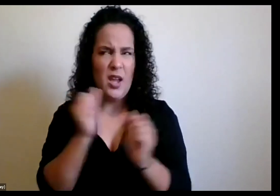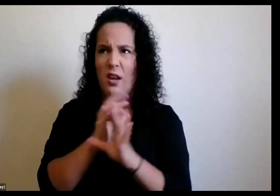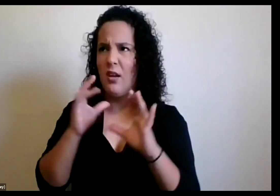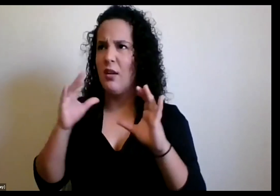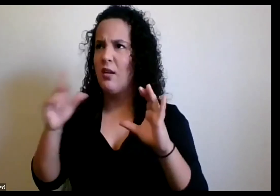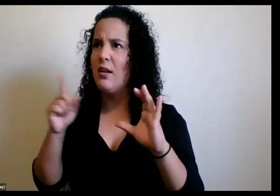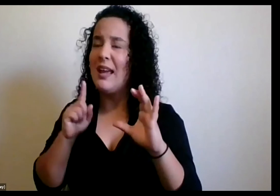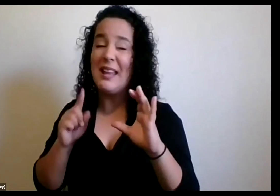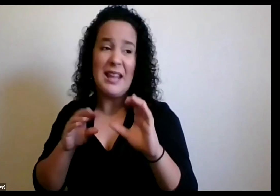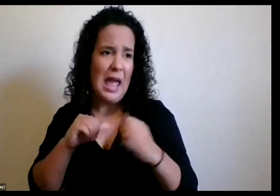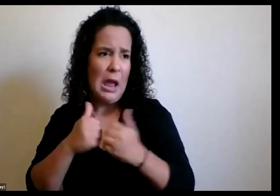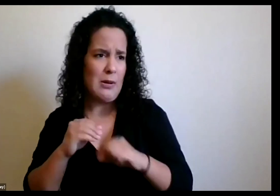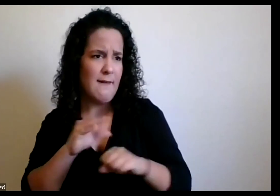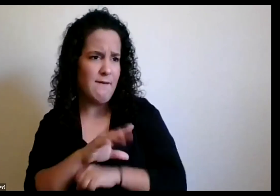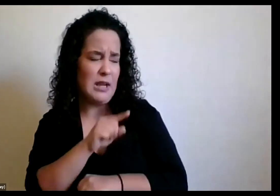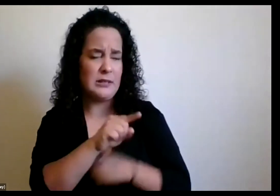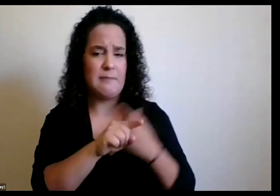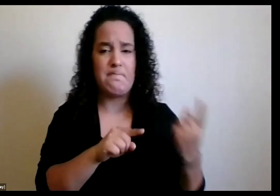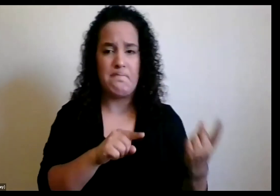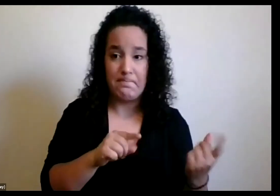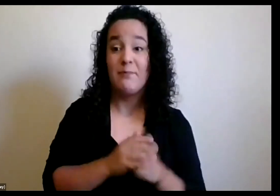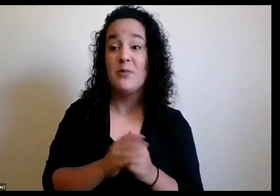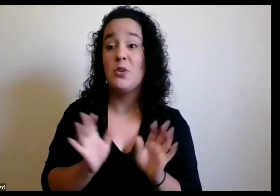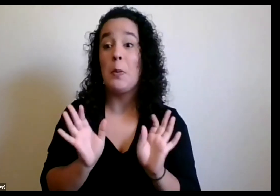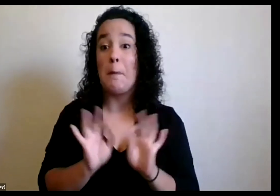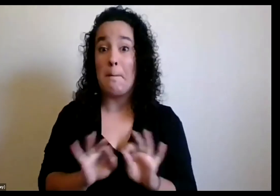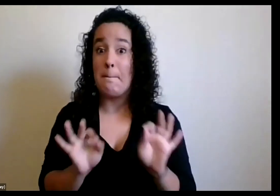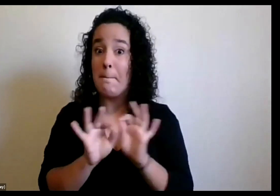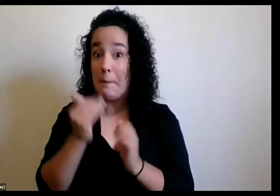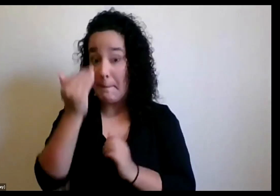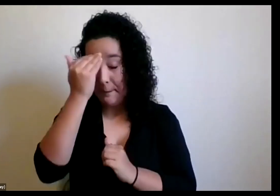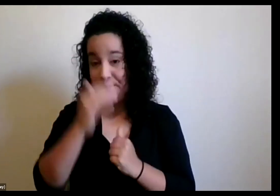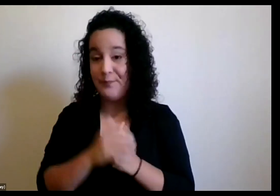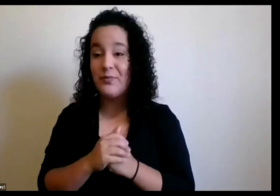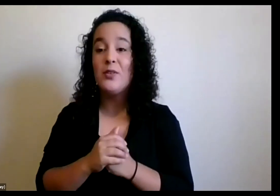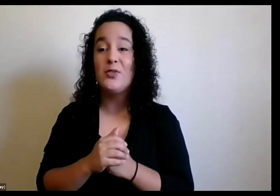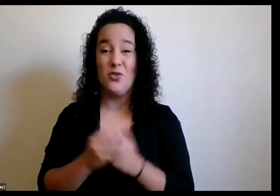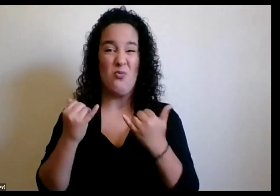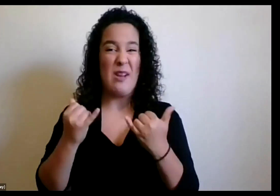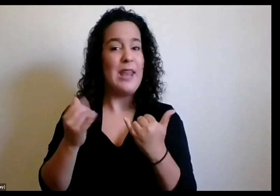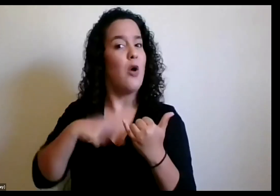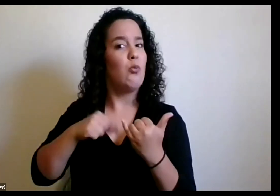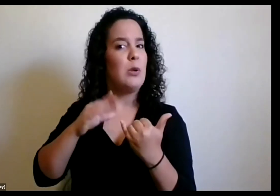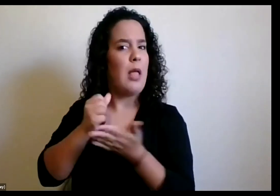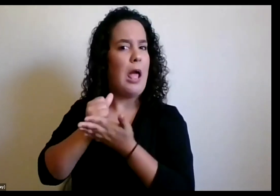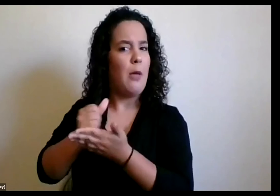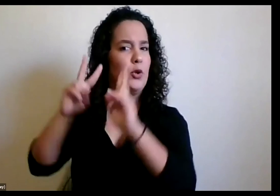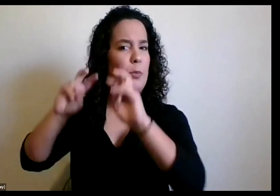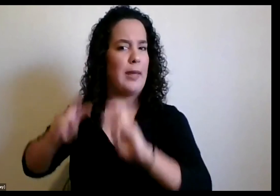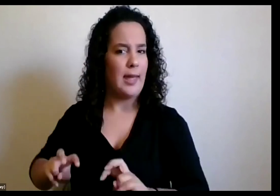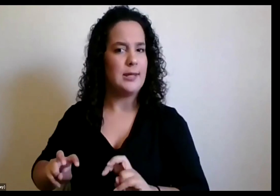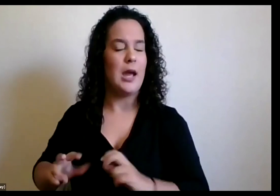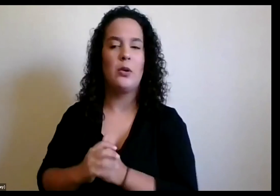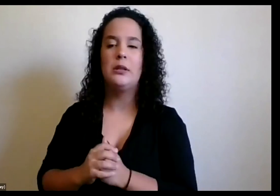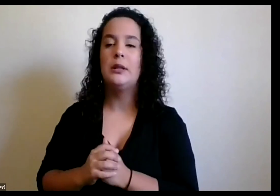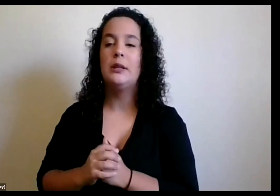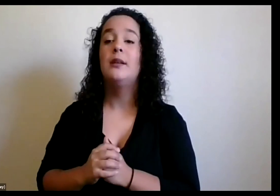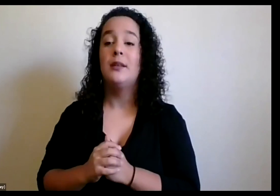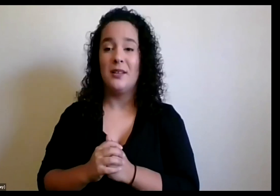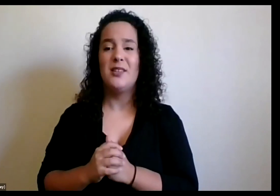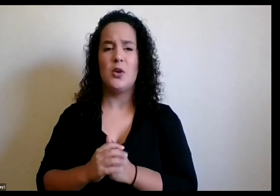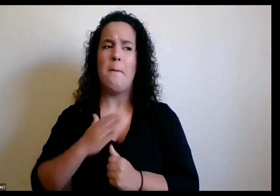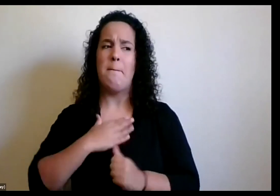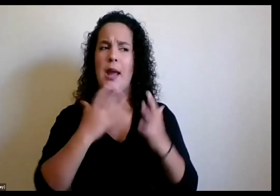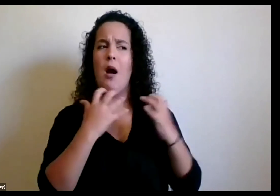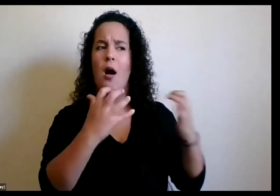your organization. And so part of what we want to do is to help you kind of break that down and to really think about, okay, let me analyze my audience.